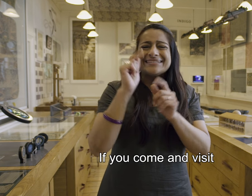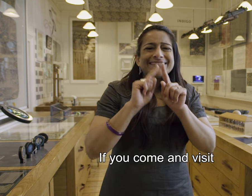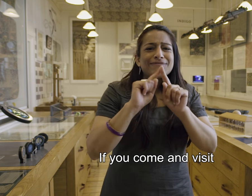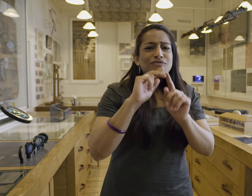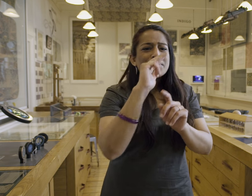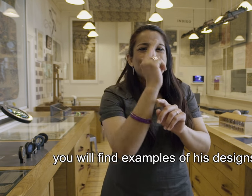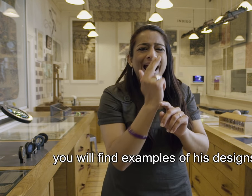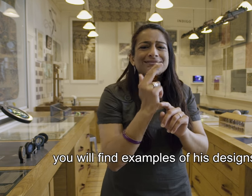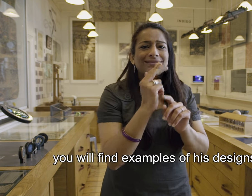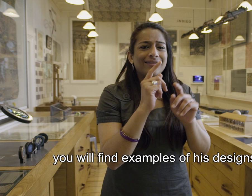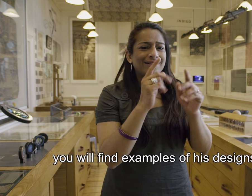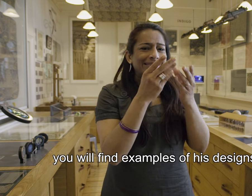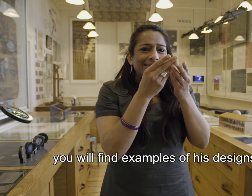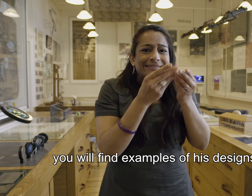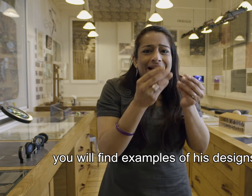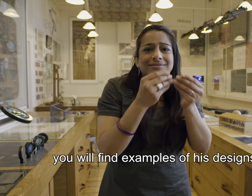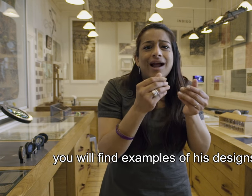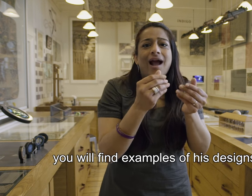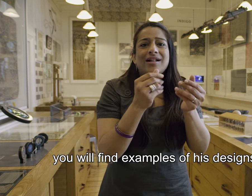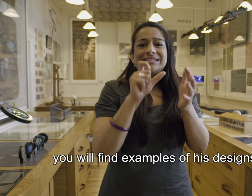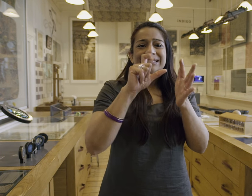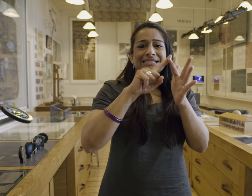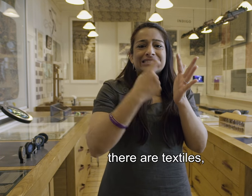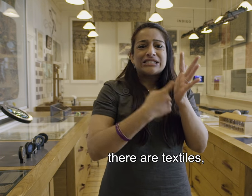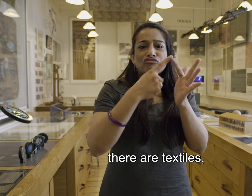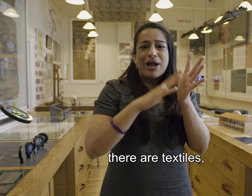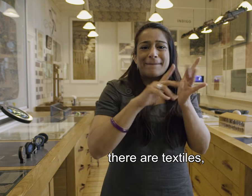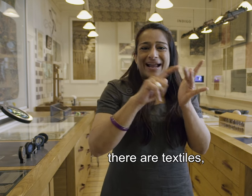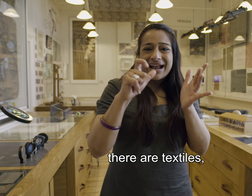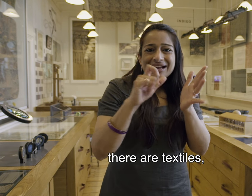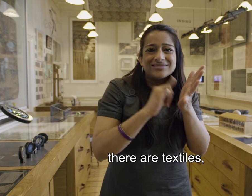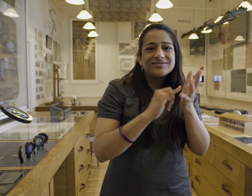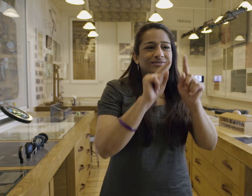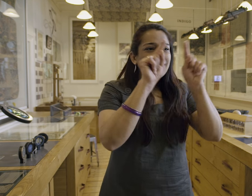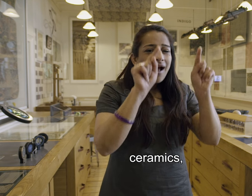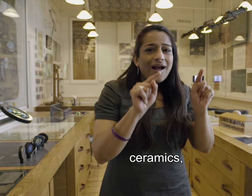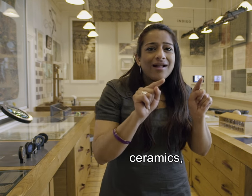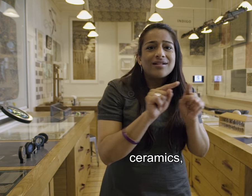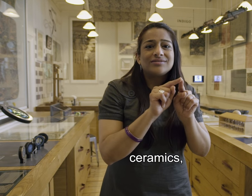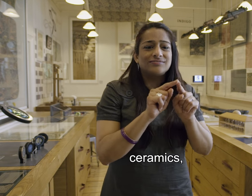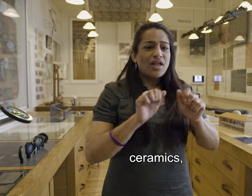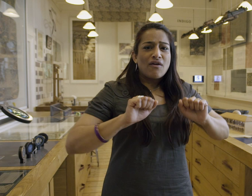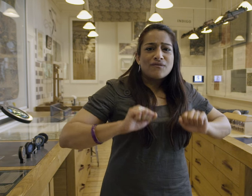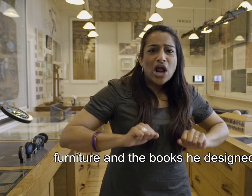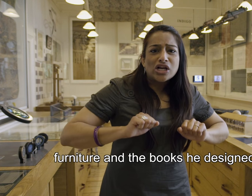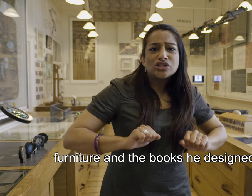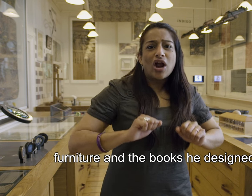visit you will find examples of his designs there are textiles ceramics furniture